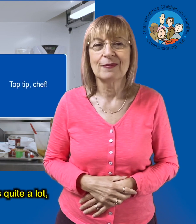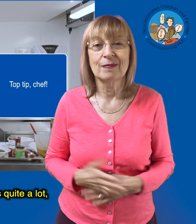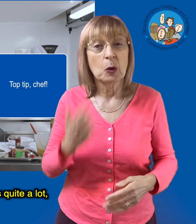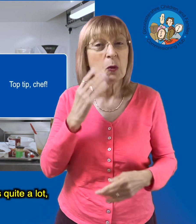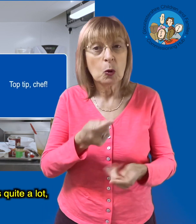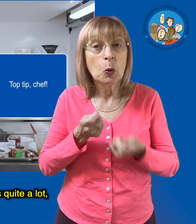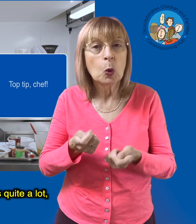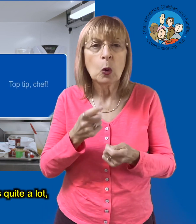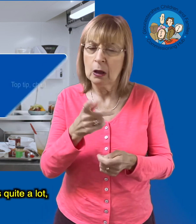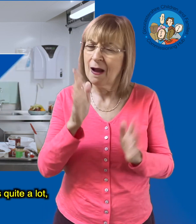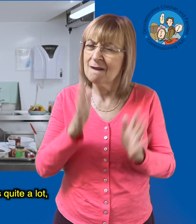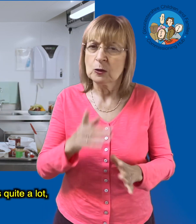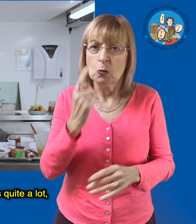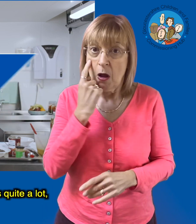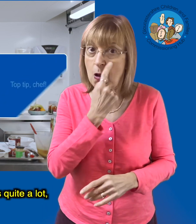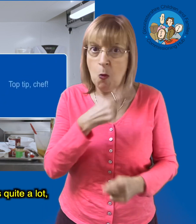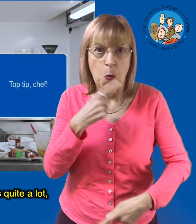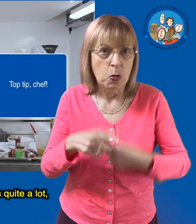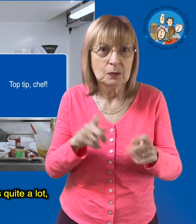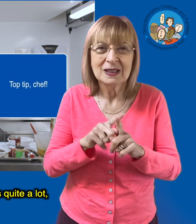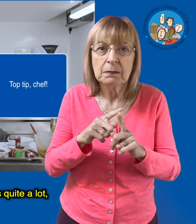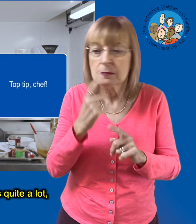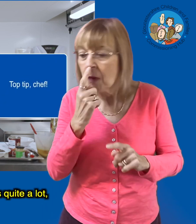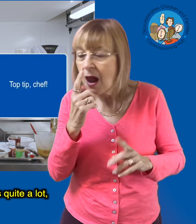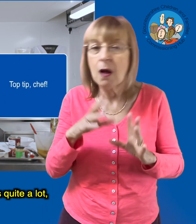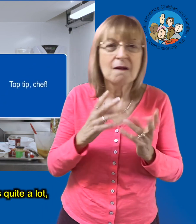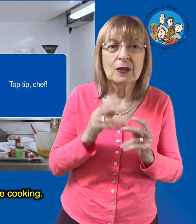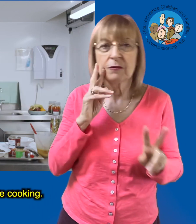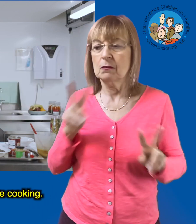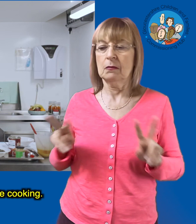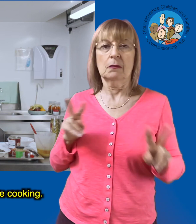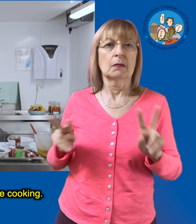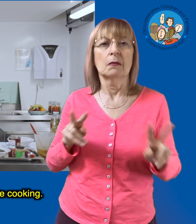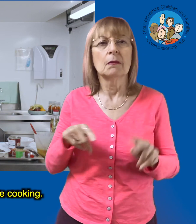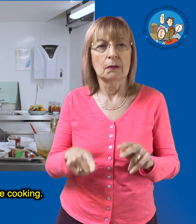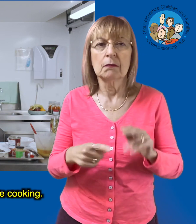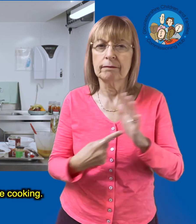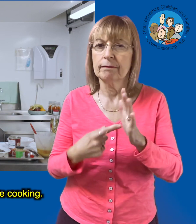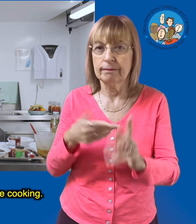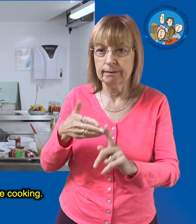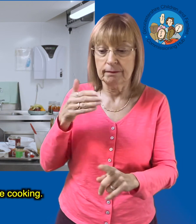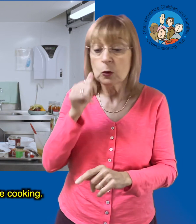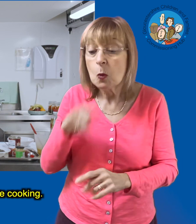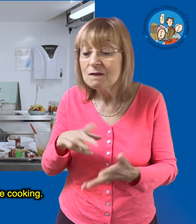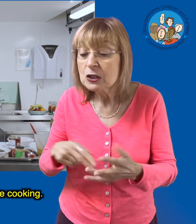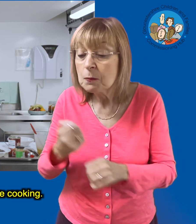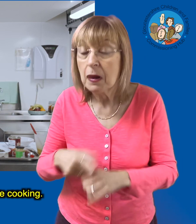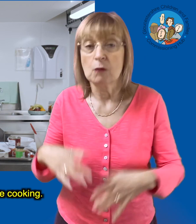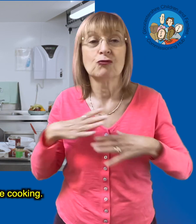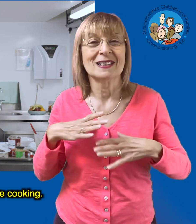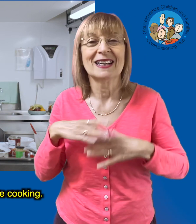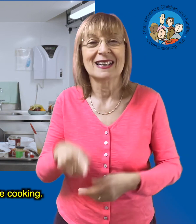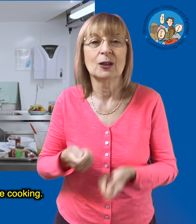So when you cook, you do use your eyes quite a lot, as well as your other senses, just to see and help to